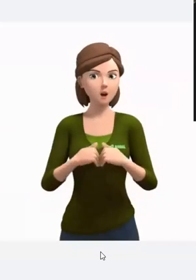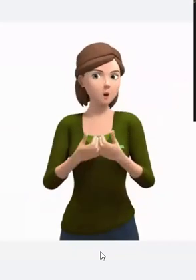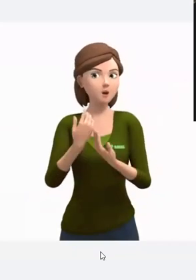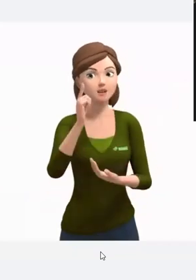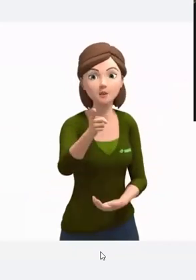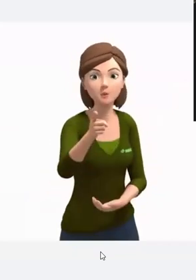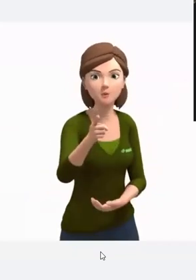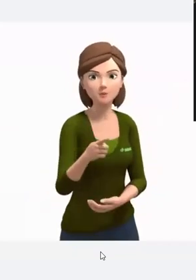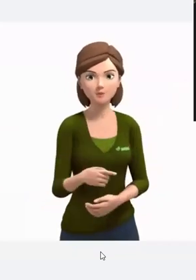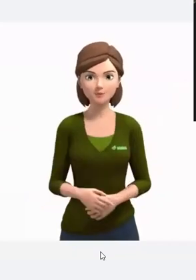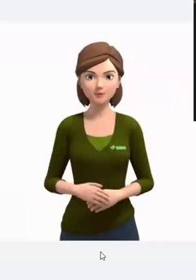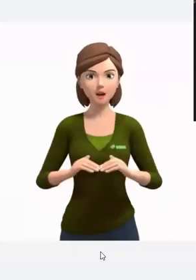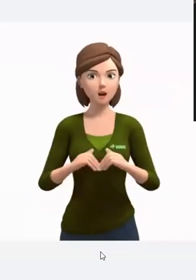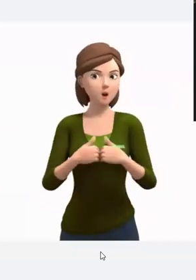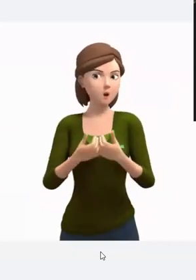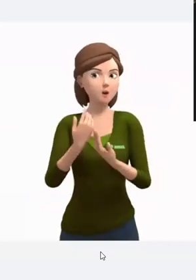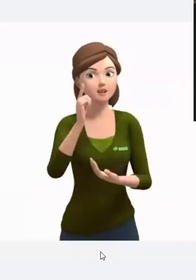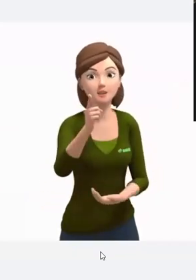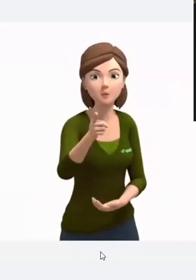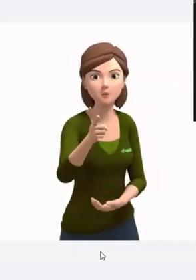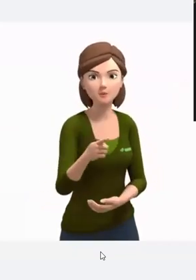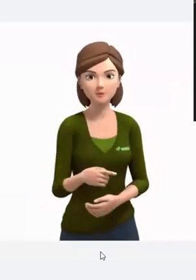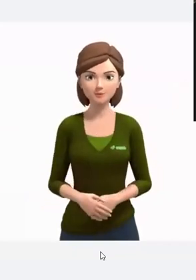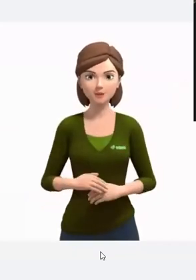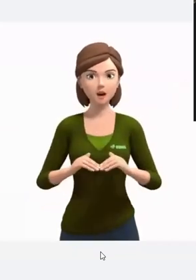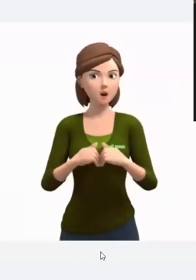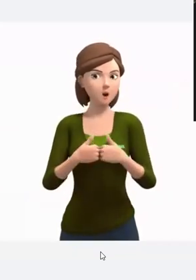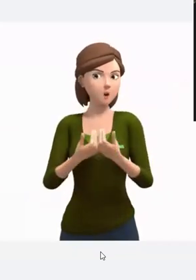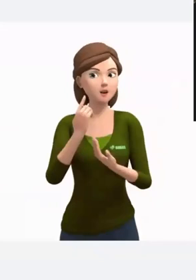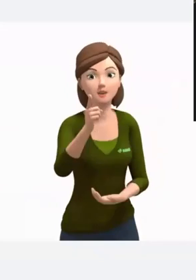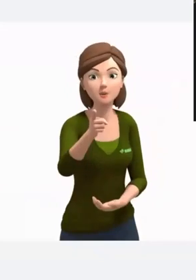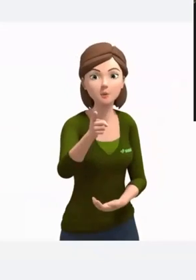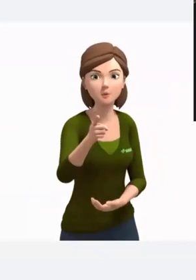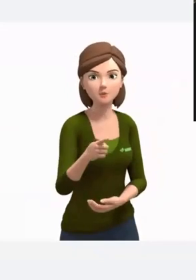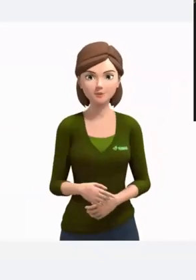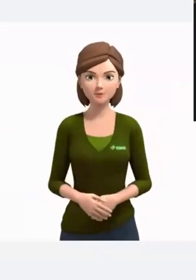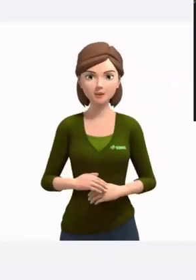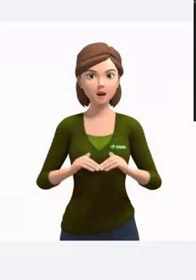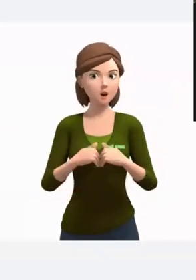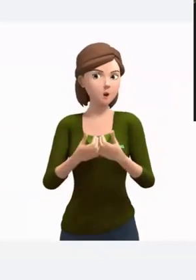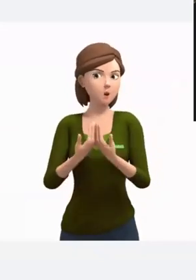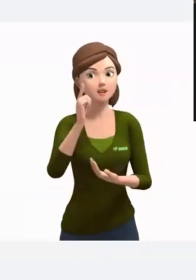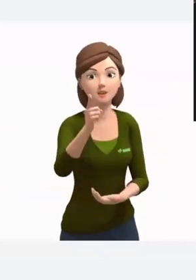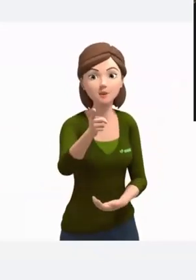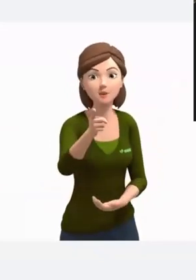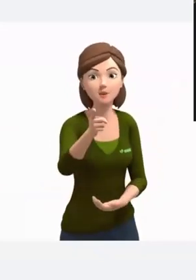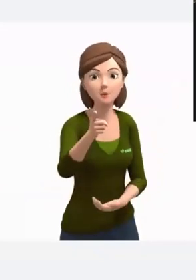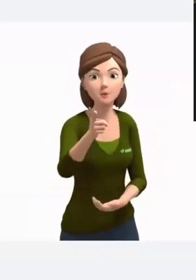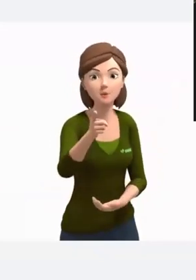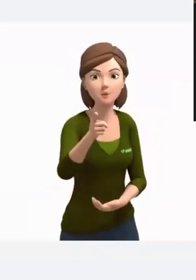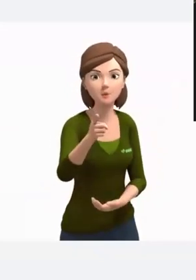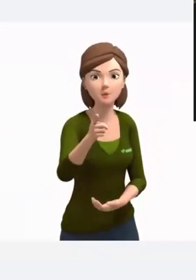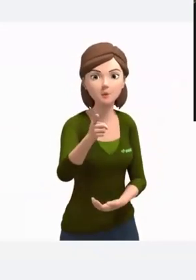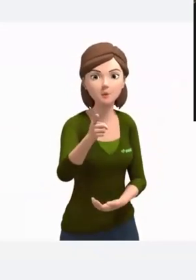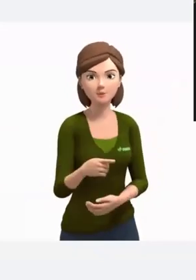is signing right now in American Sign Language, "How are you?" And that needs to be first understood in a computer